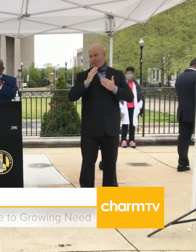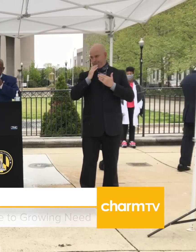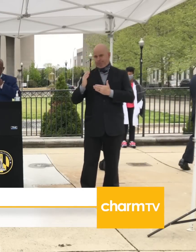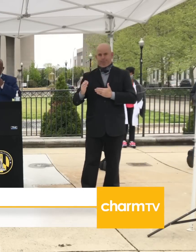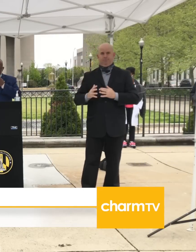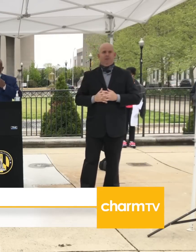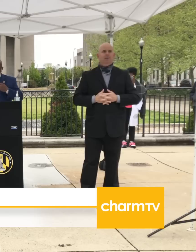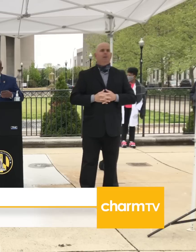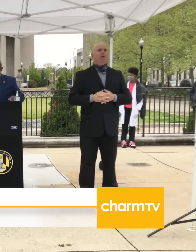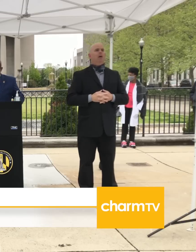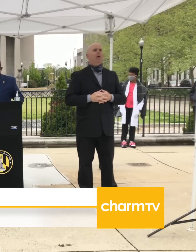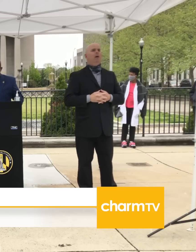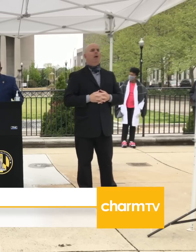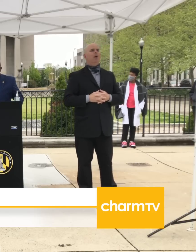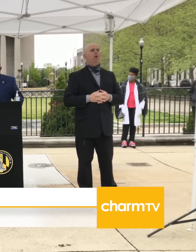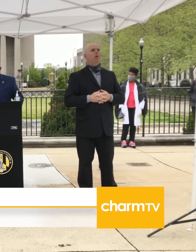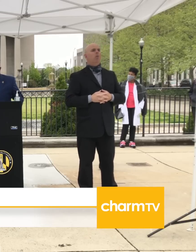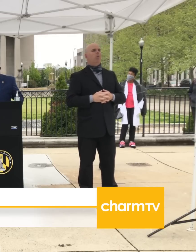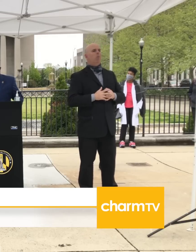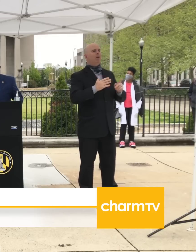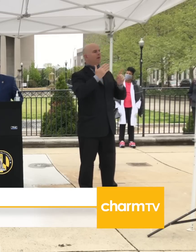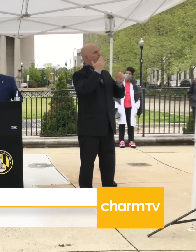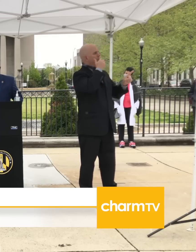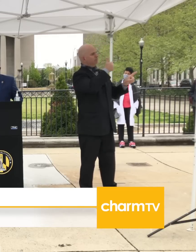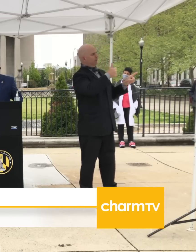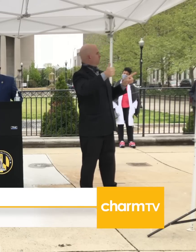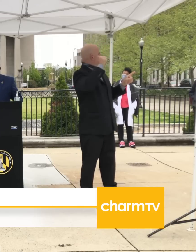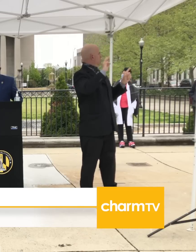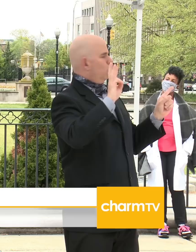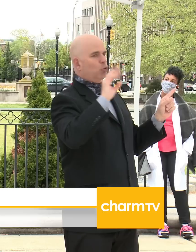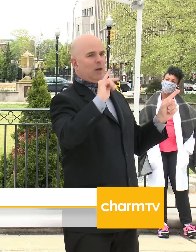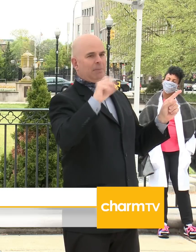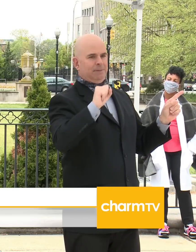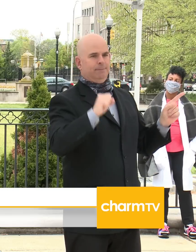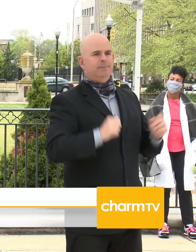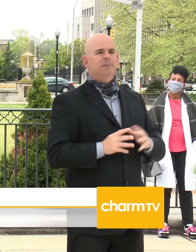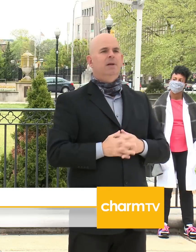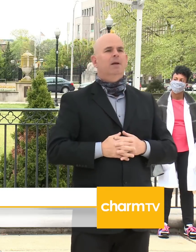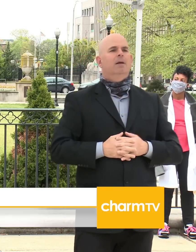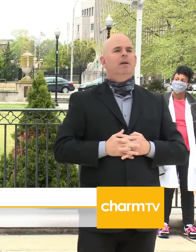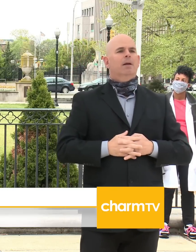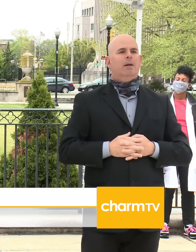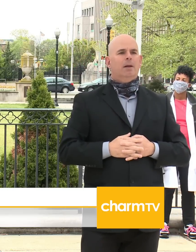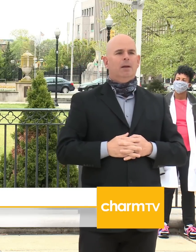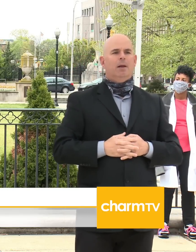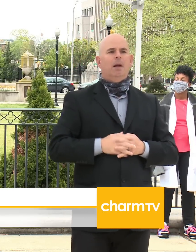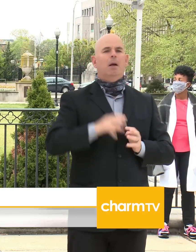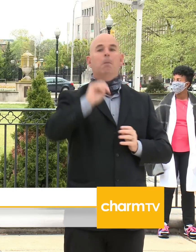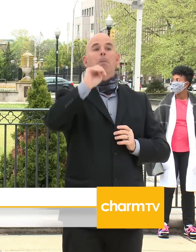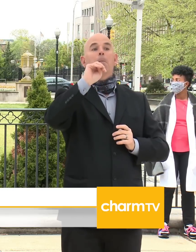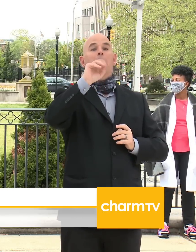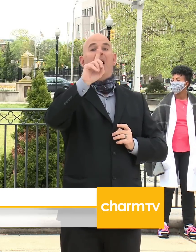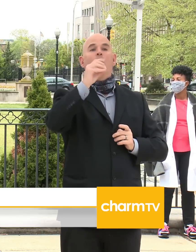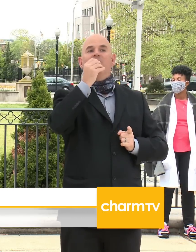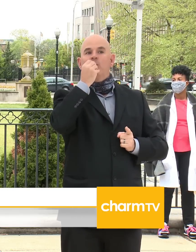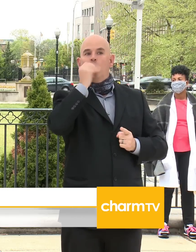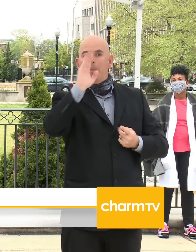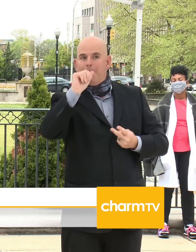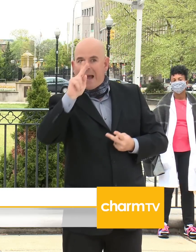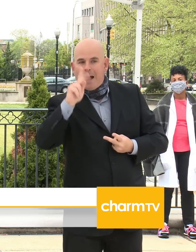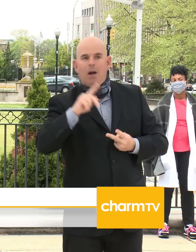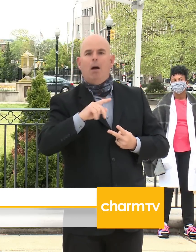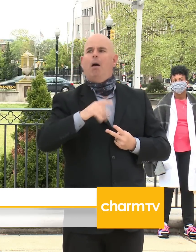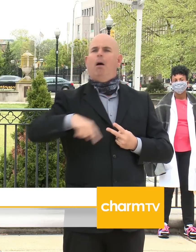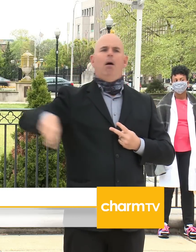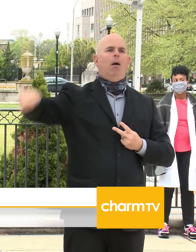Thank you, Lieutenant Willis, and thank you to the Maryland Food Bank. And thank you all for your partnership and commitment to this critical